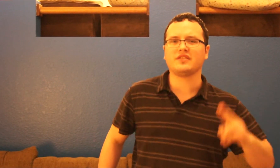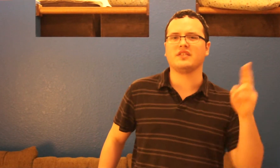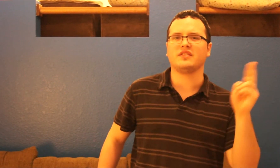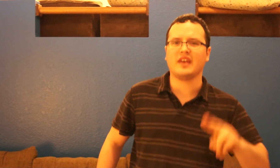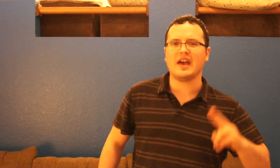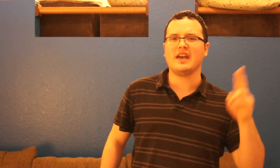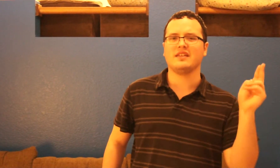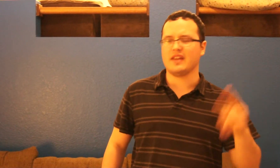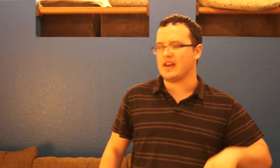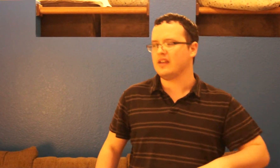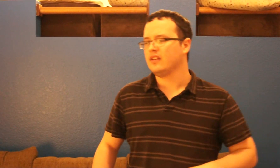sunglasses at night